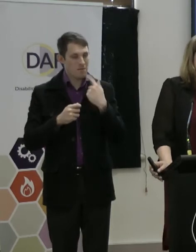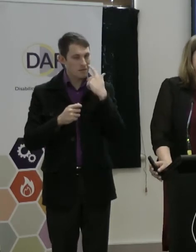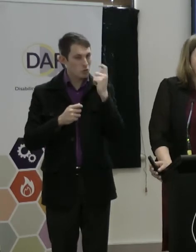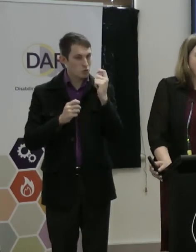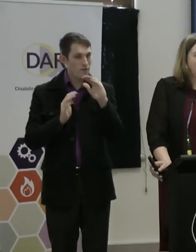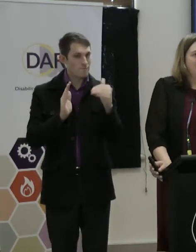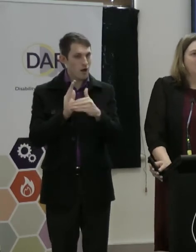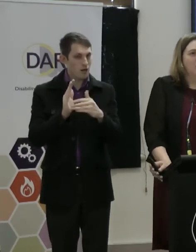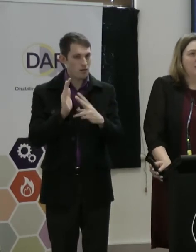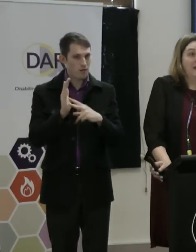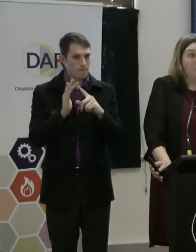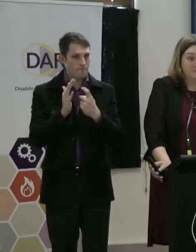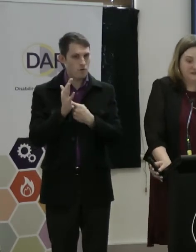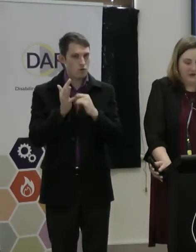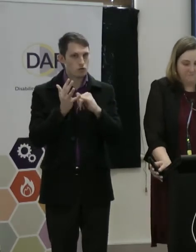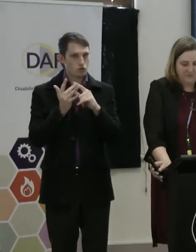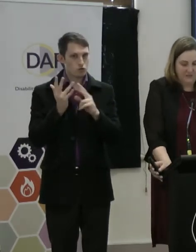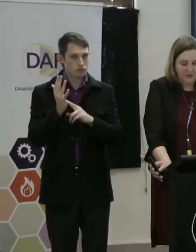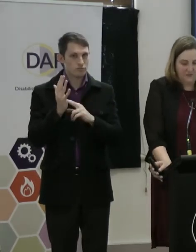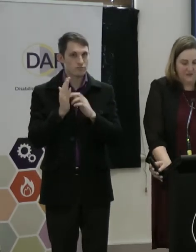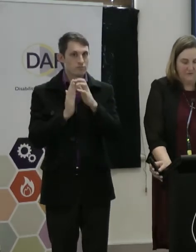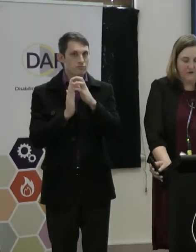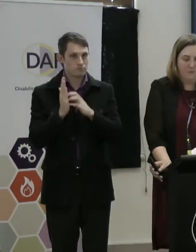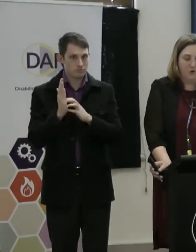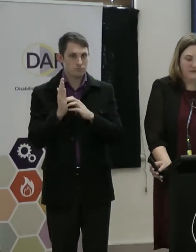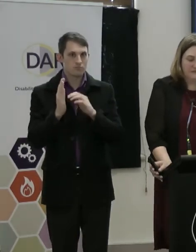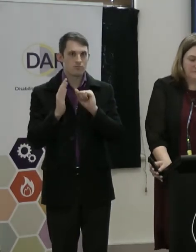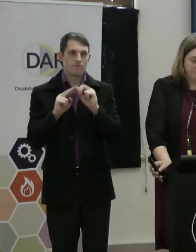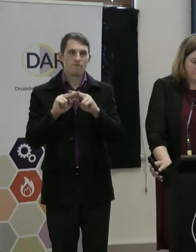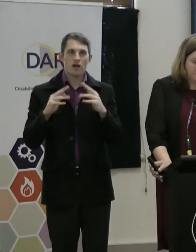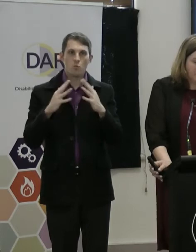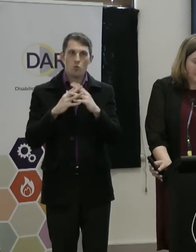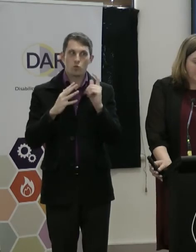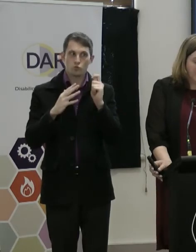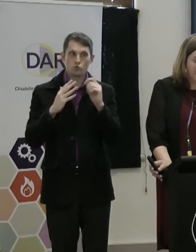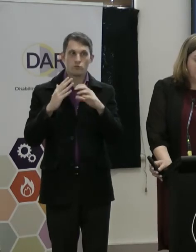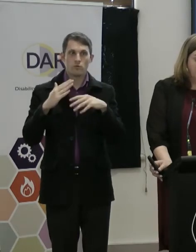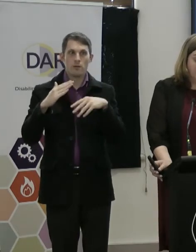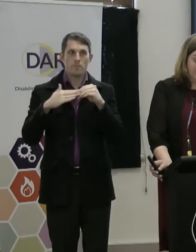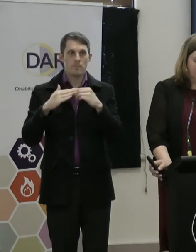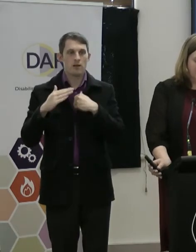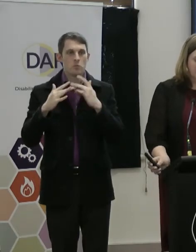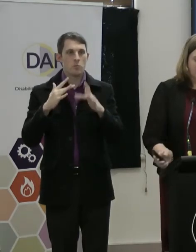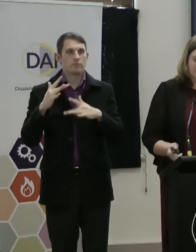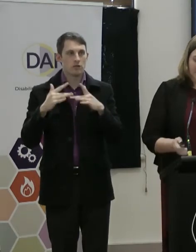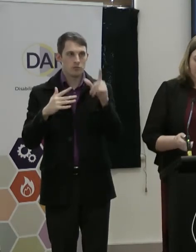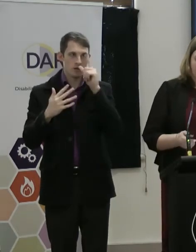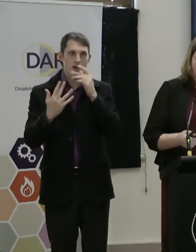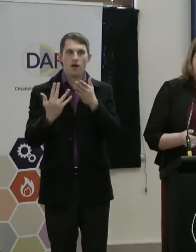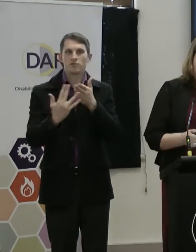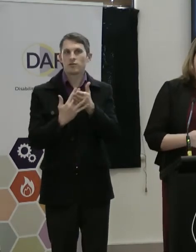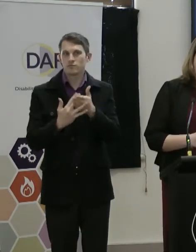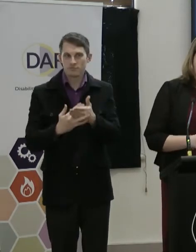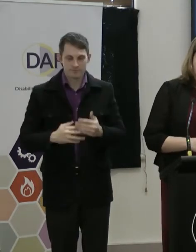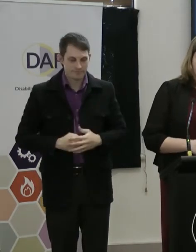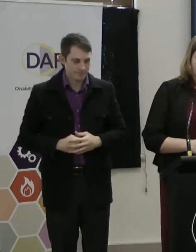that's almost available on our website in terms of that framework that's available for anybody to use, and